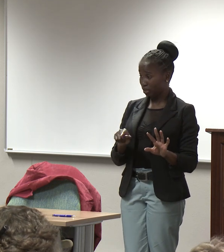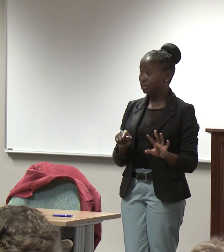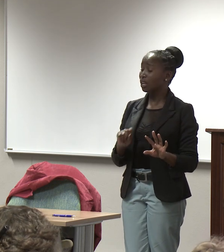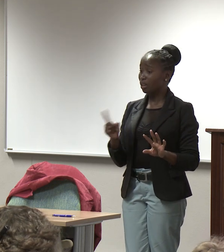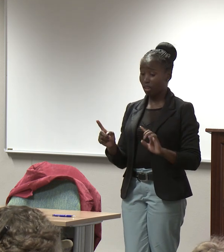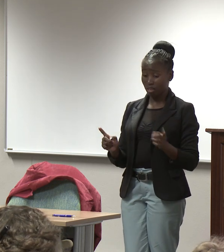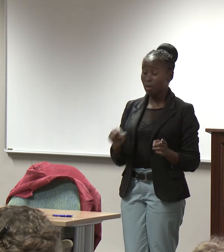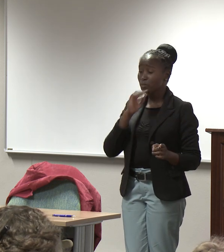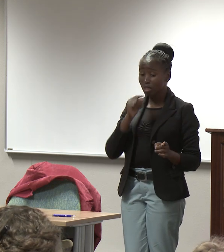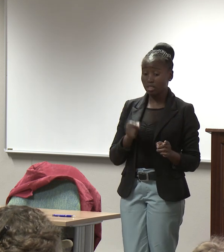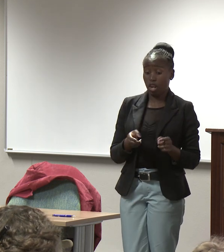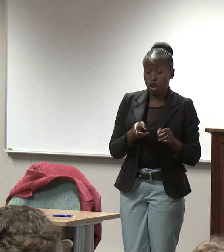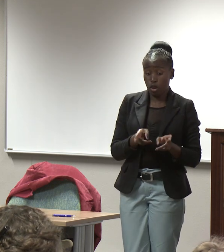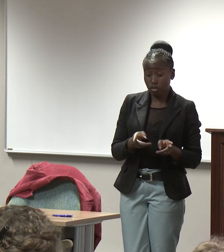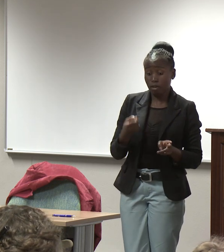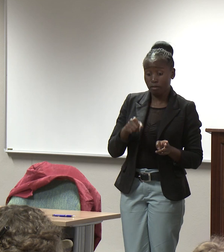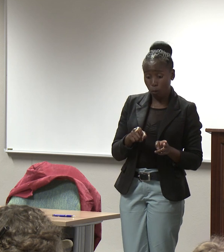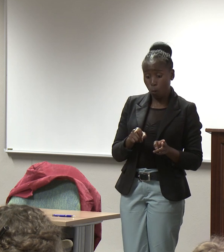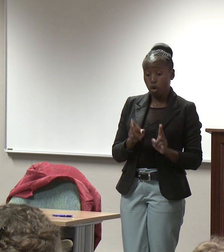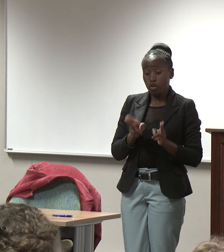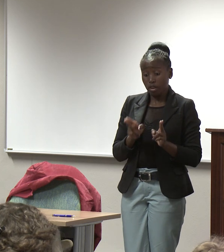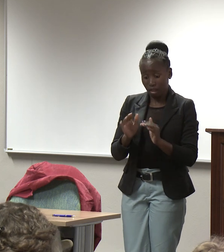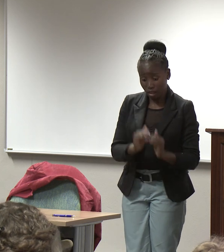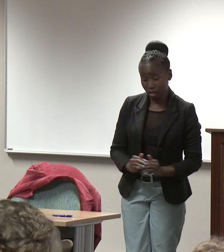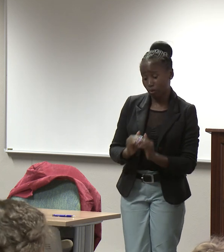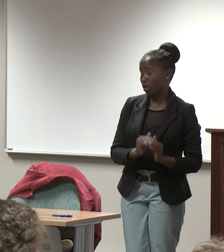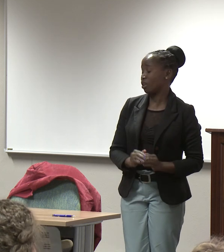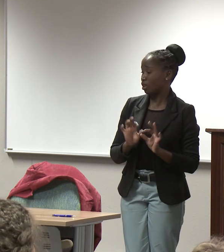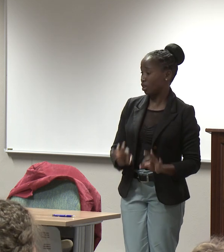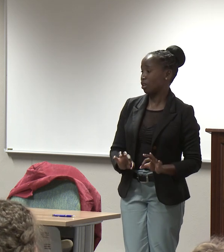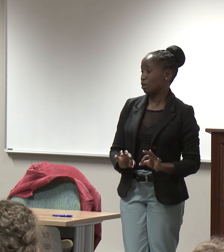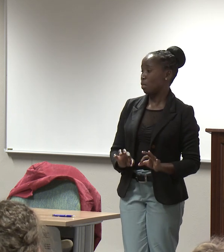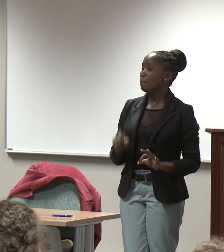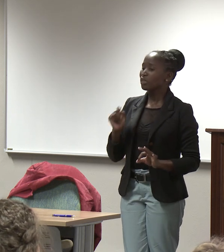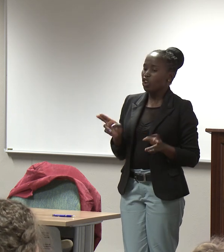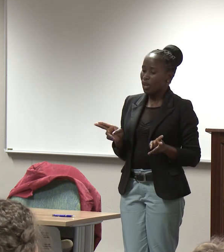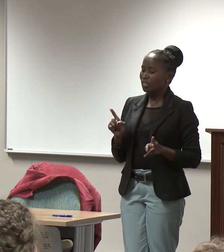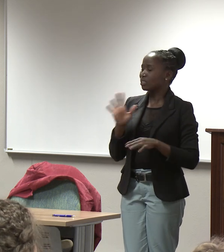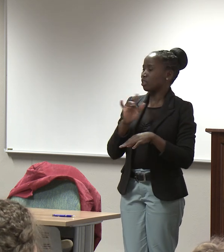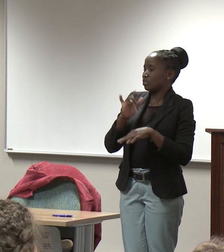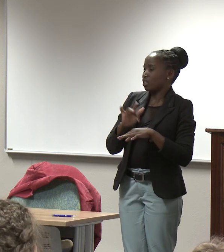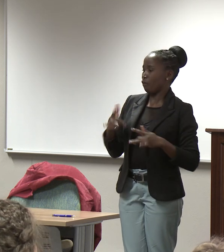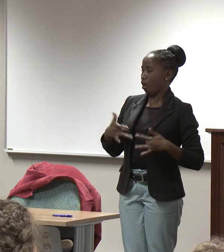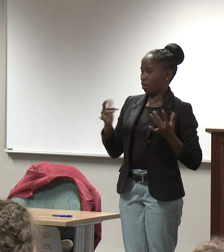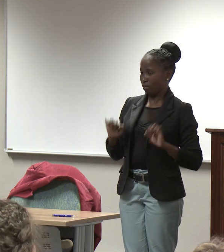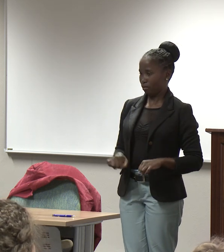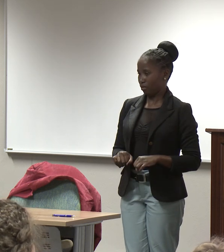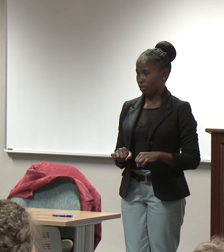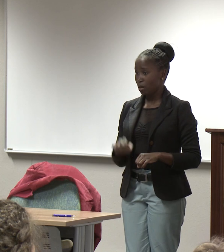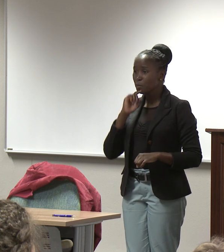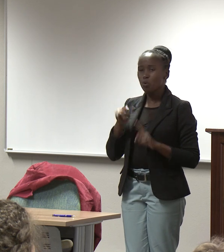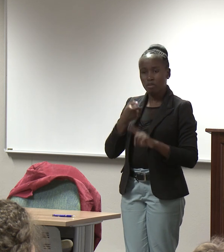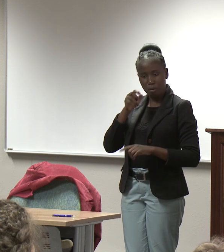is nurturing and nurturing. It's the nature that is the center of life. That's where we come